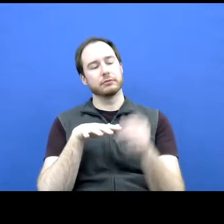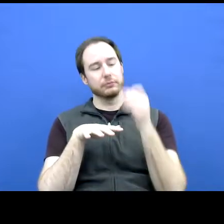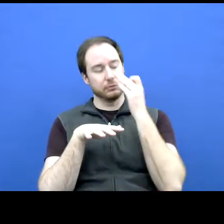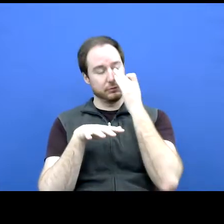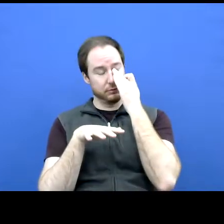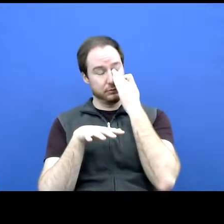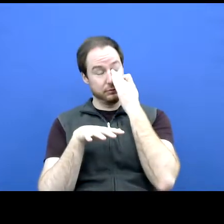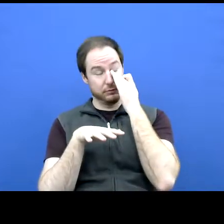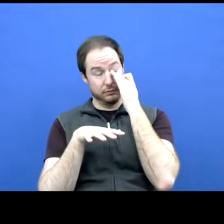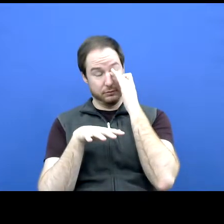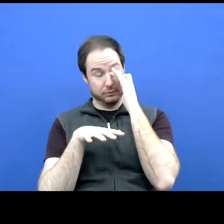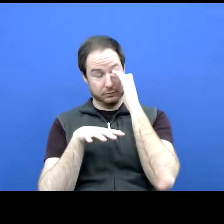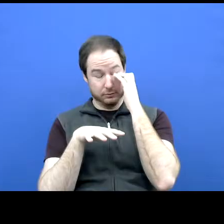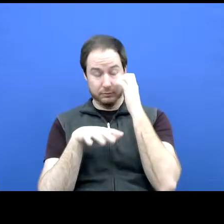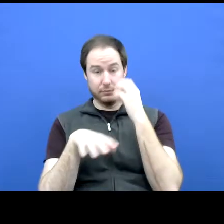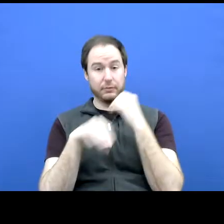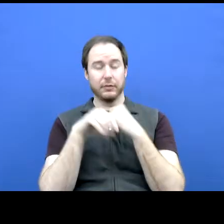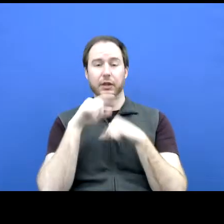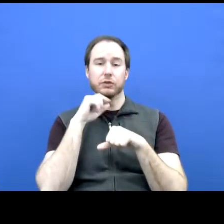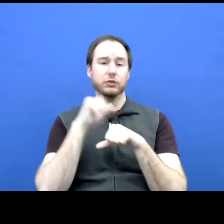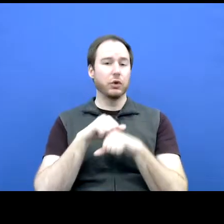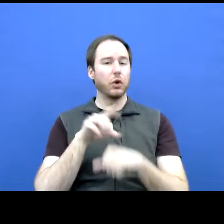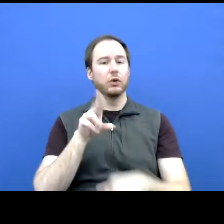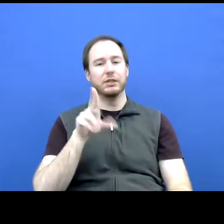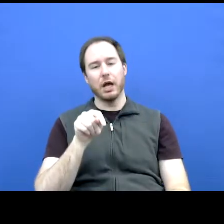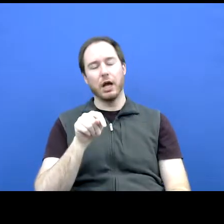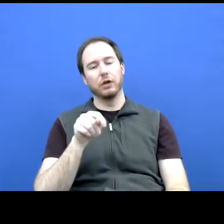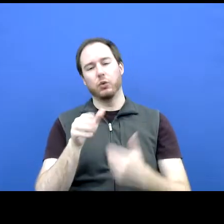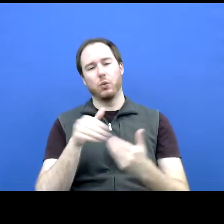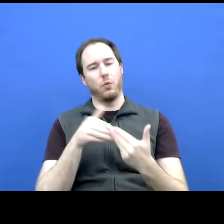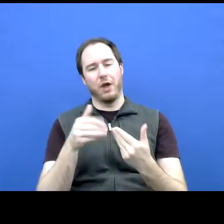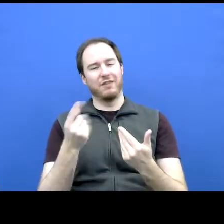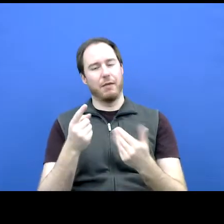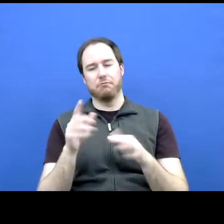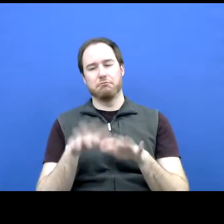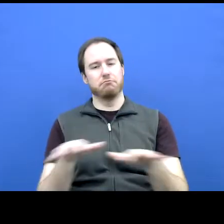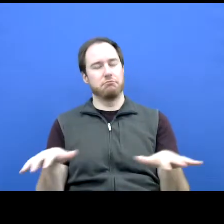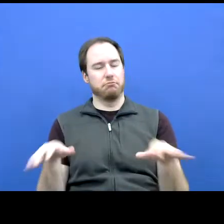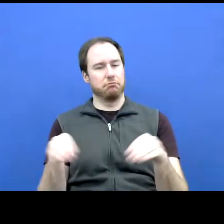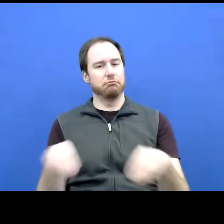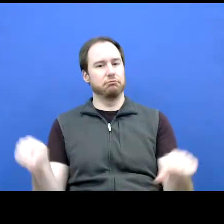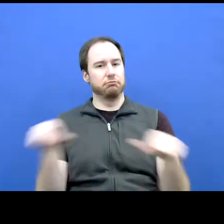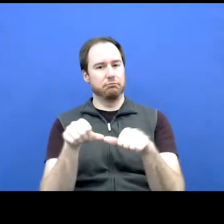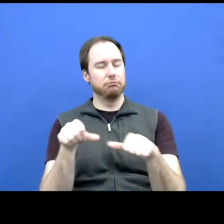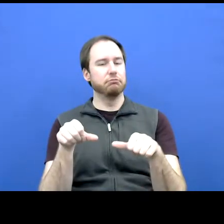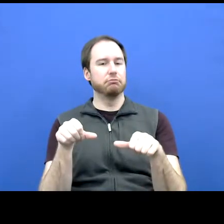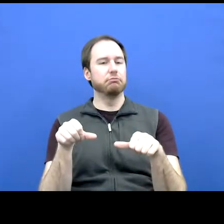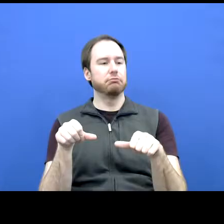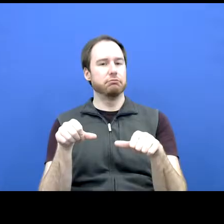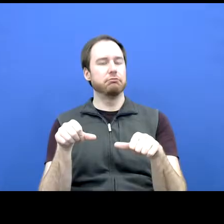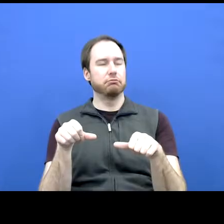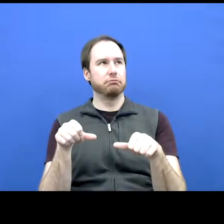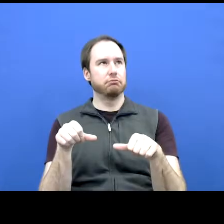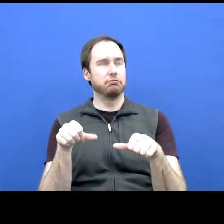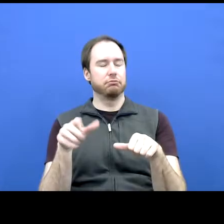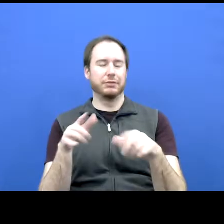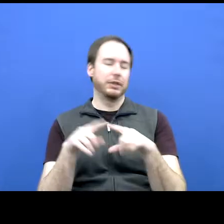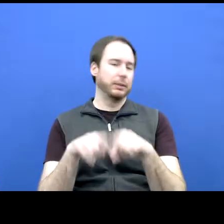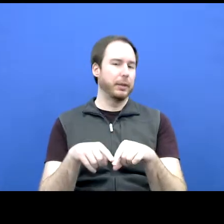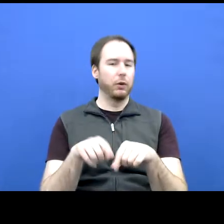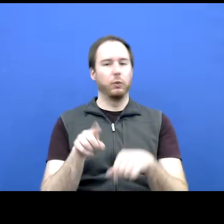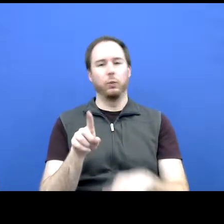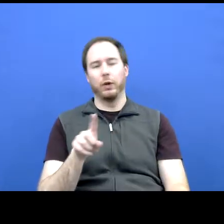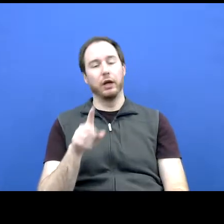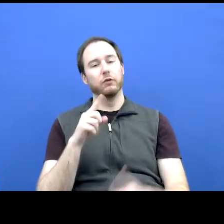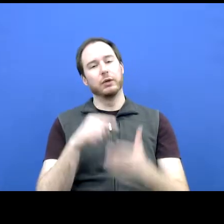whether it's stone dust or some other, but something would also, depending on where it